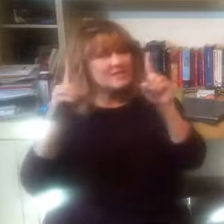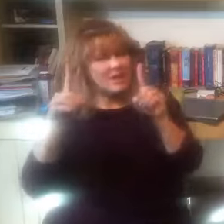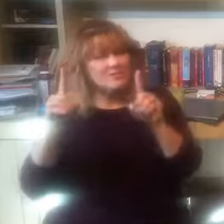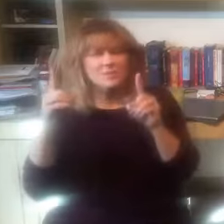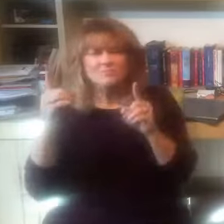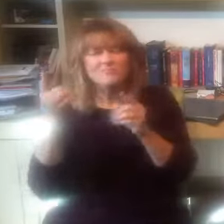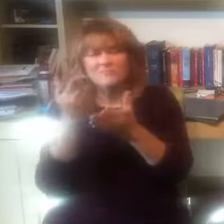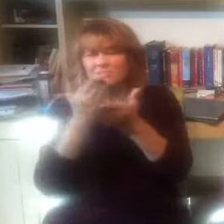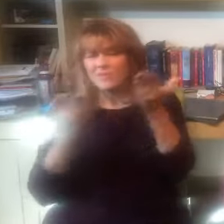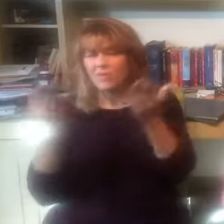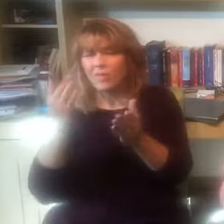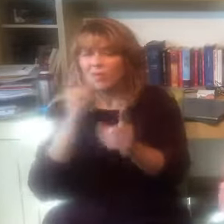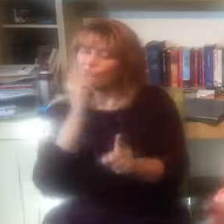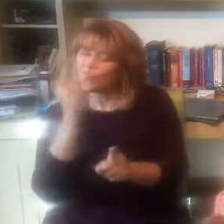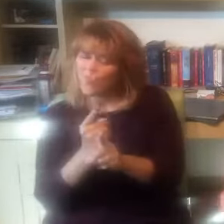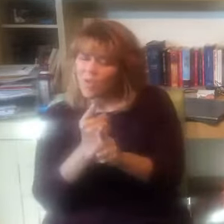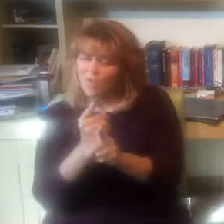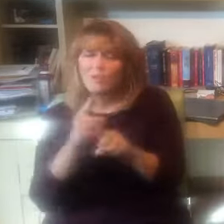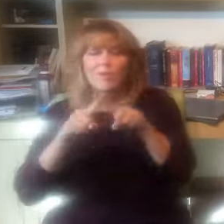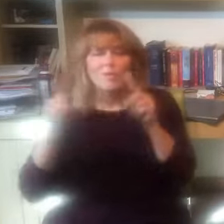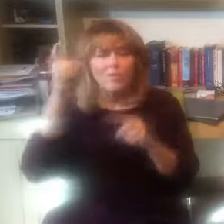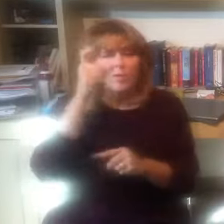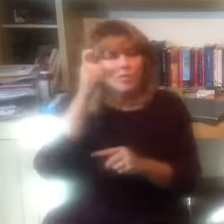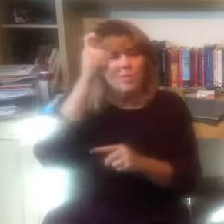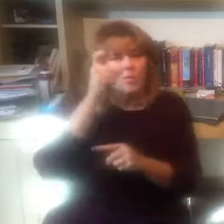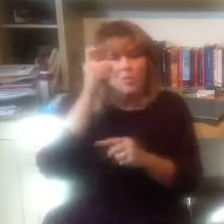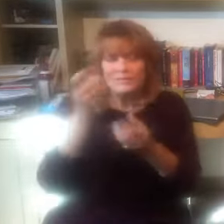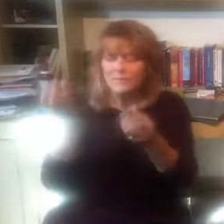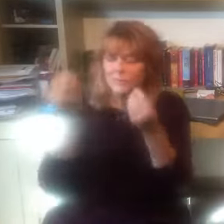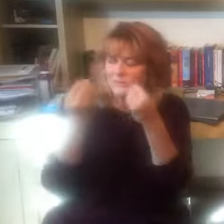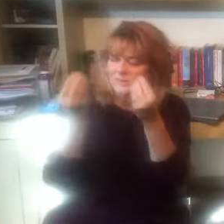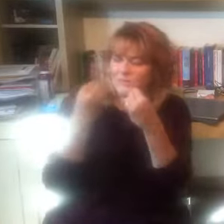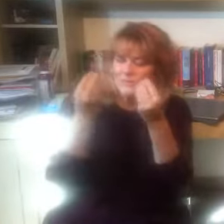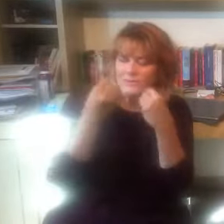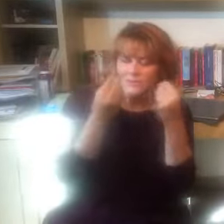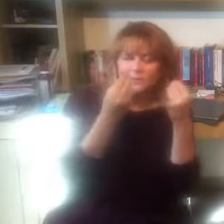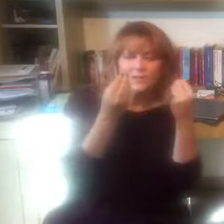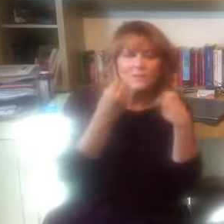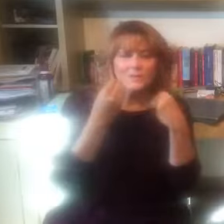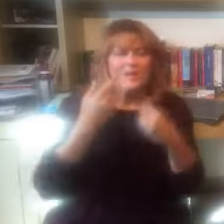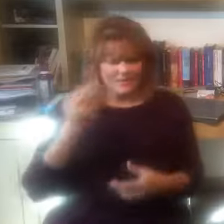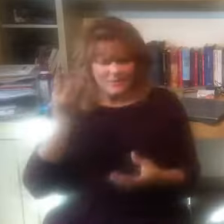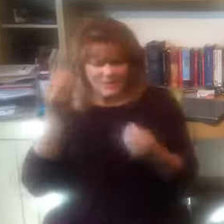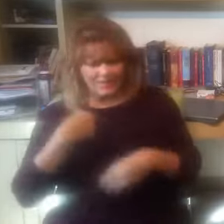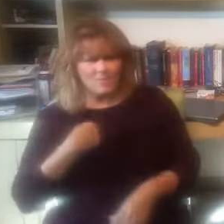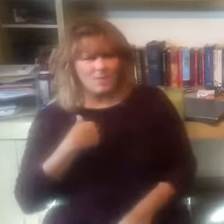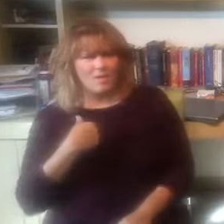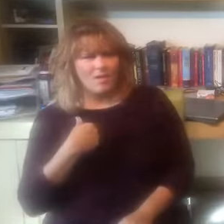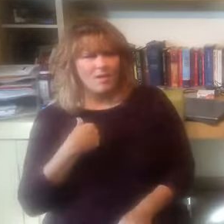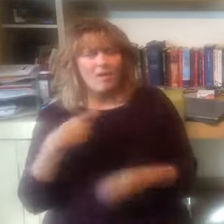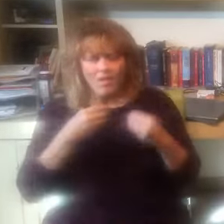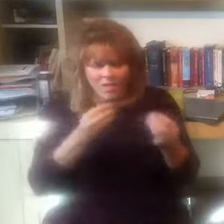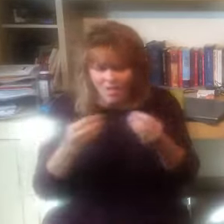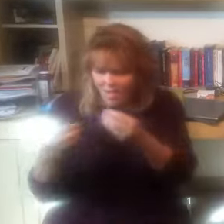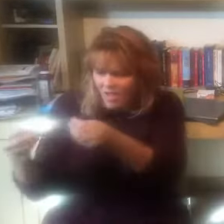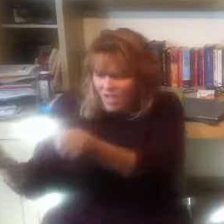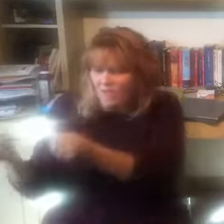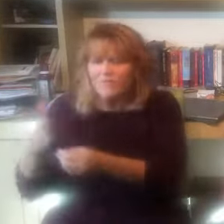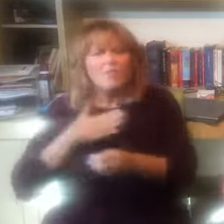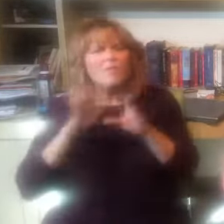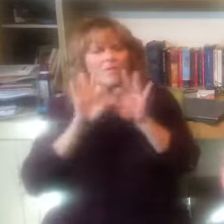something right. But the wisdom that they would give to us, or gave to me, my father, the wisdom that he gave to